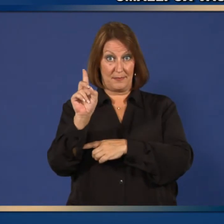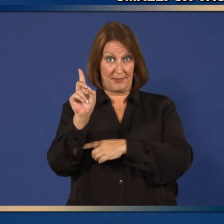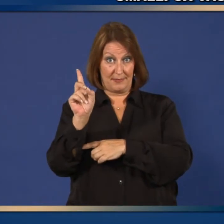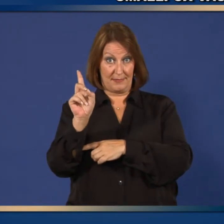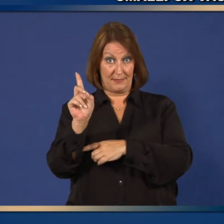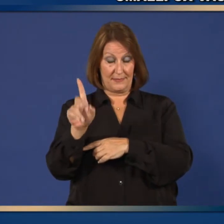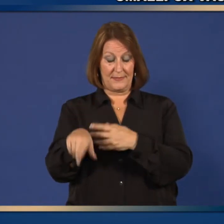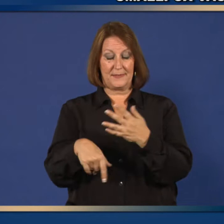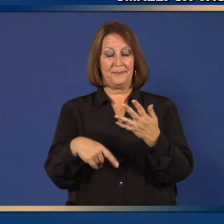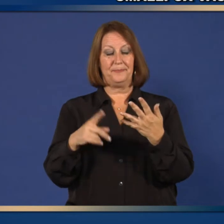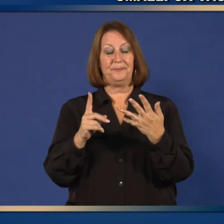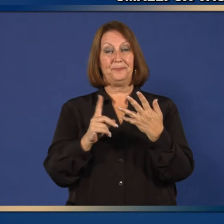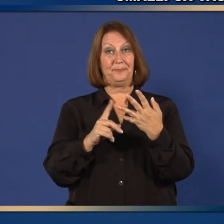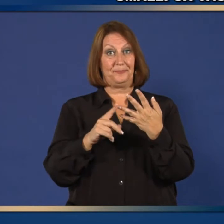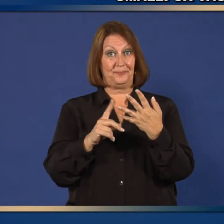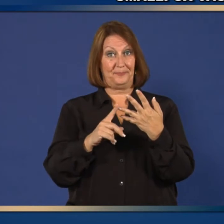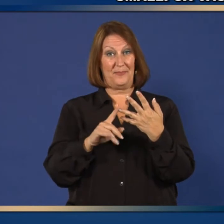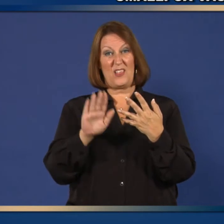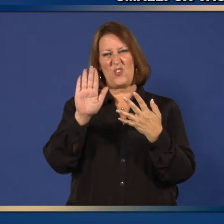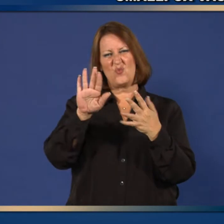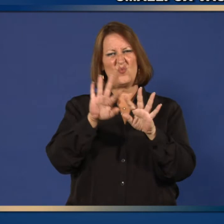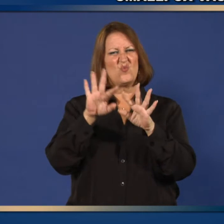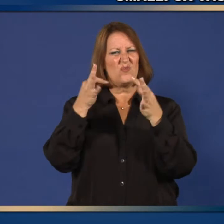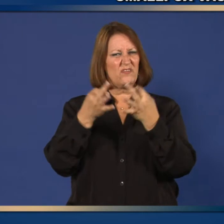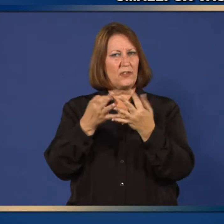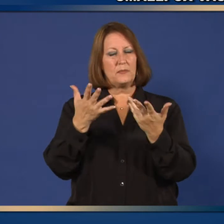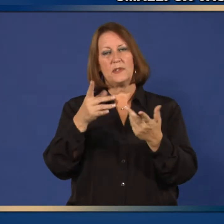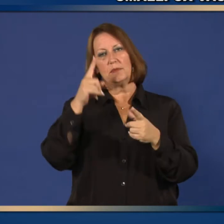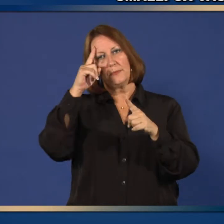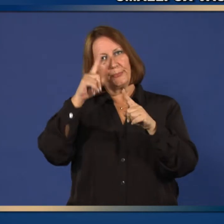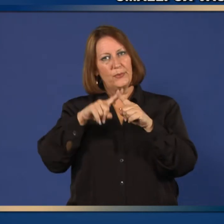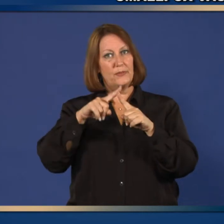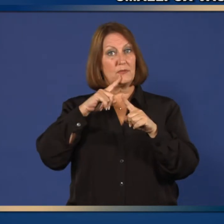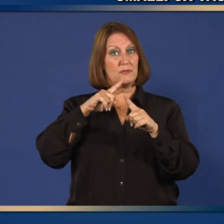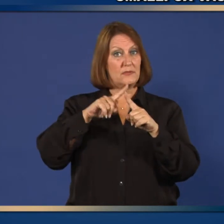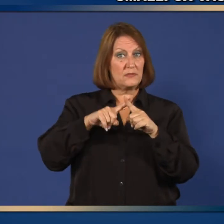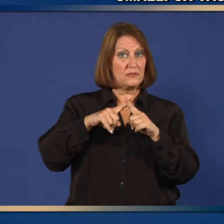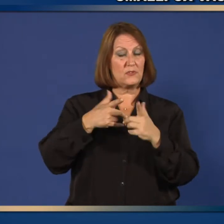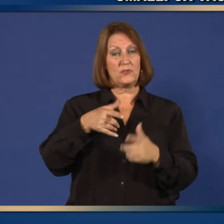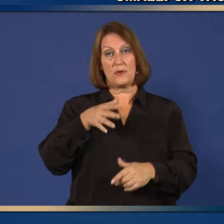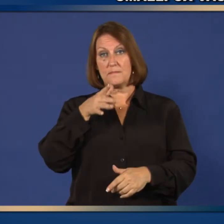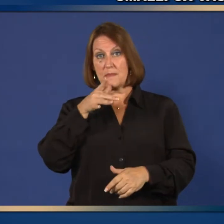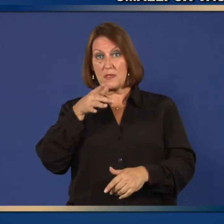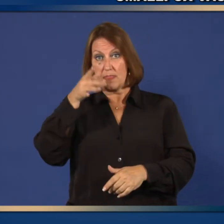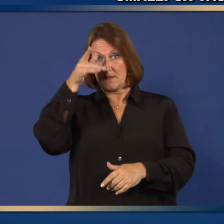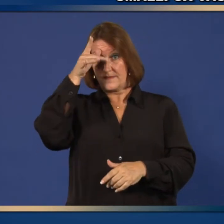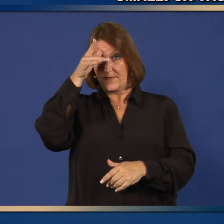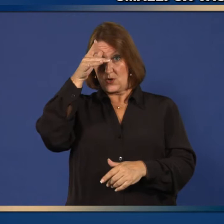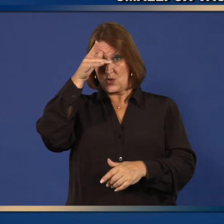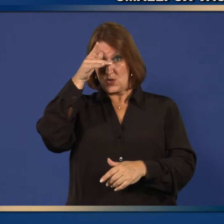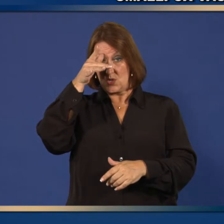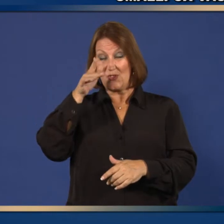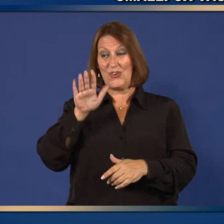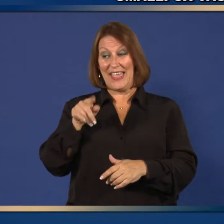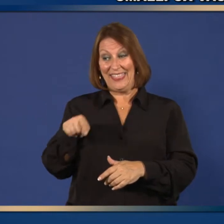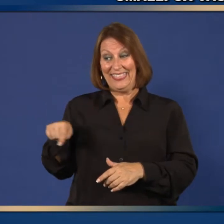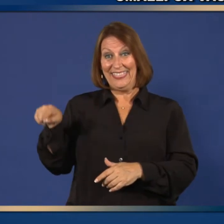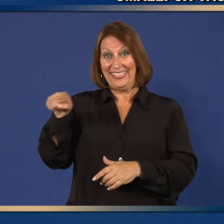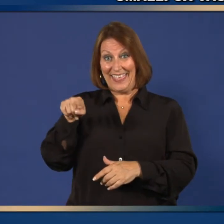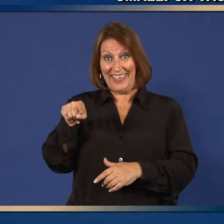sugar, have a first-degree relative, for example,